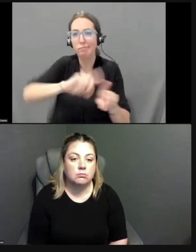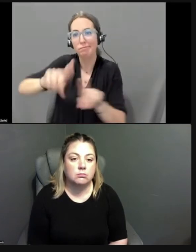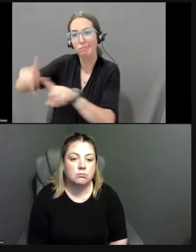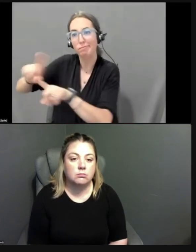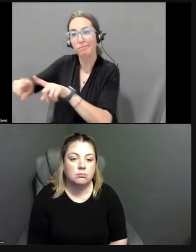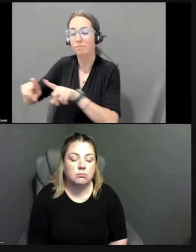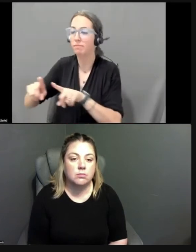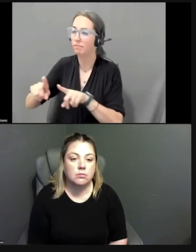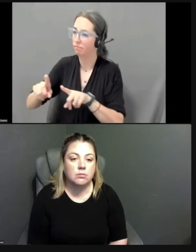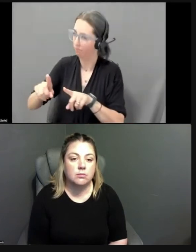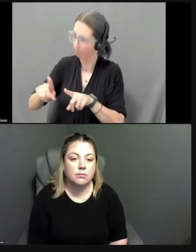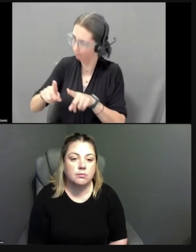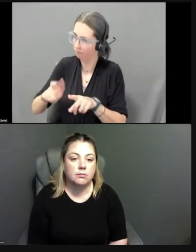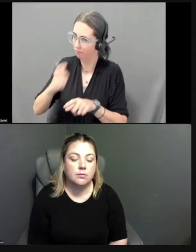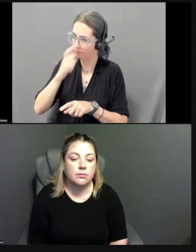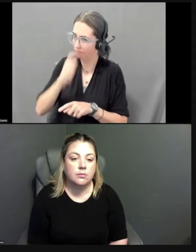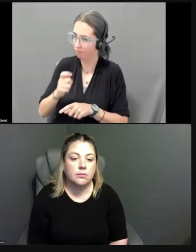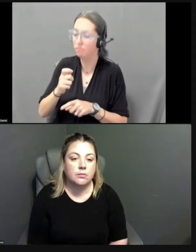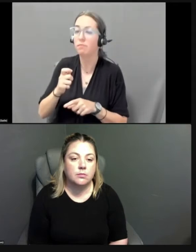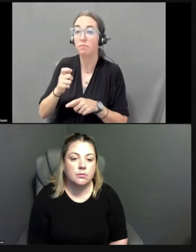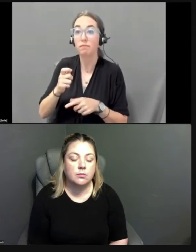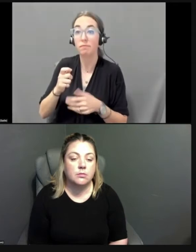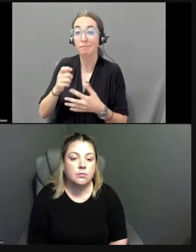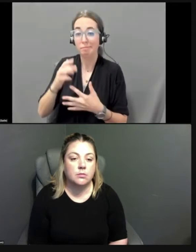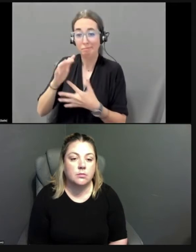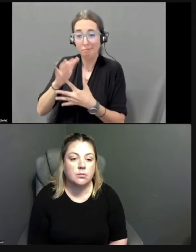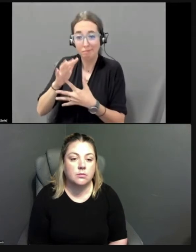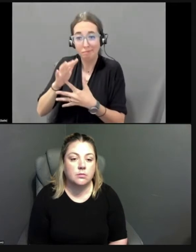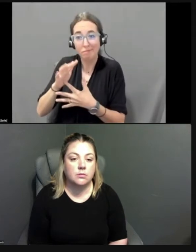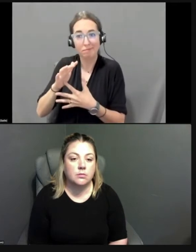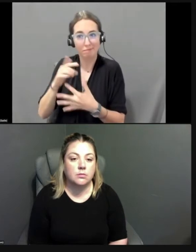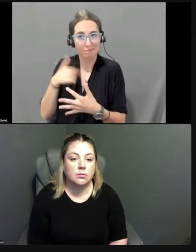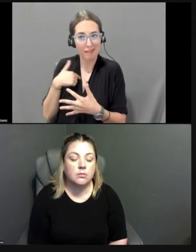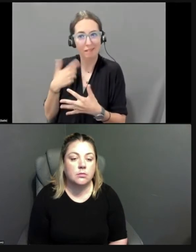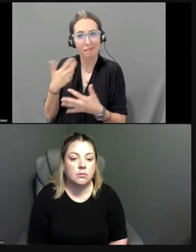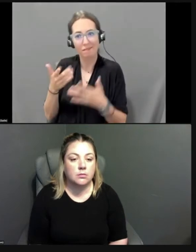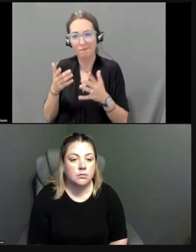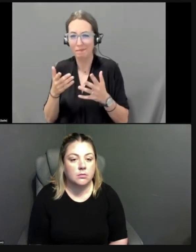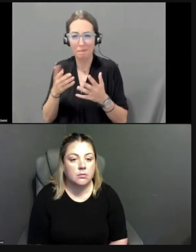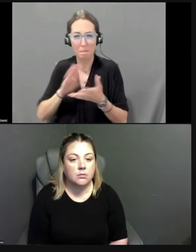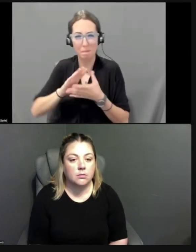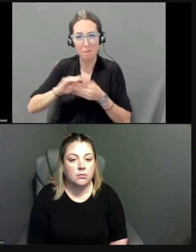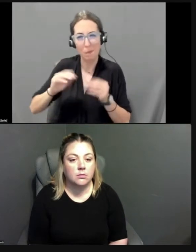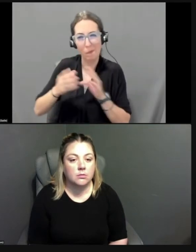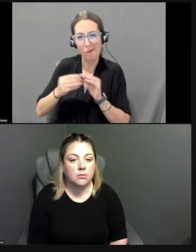grade was when some similar things started happening. I started bringing my